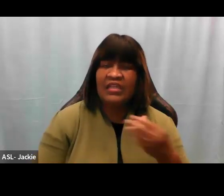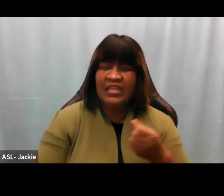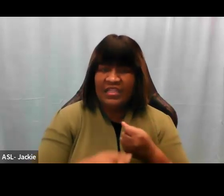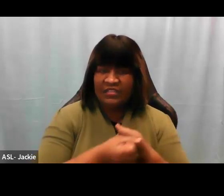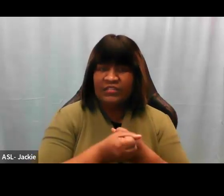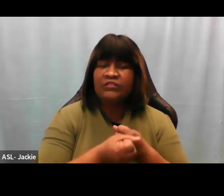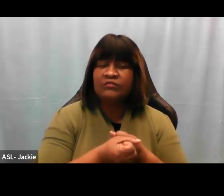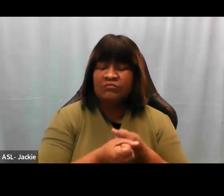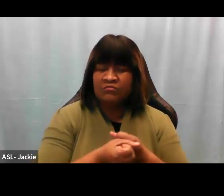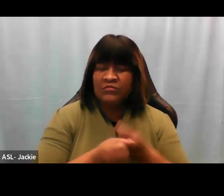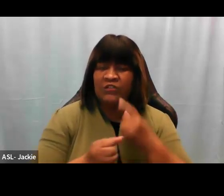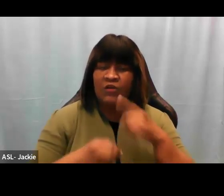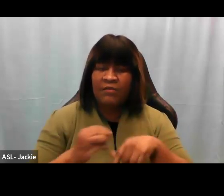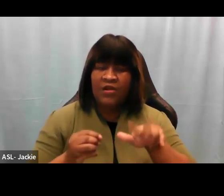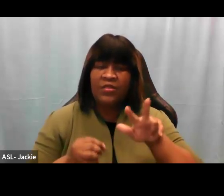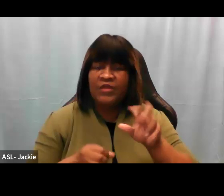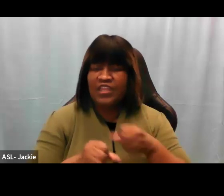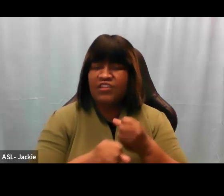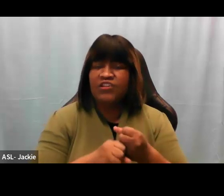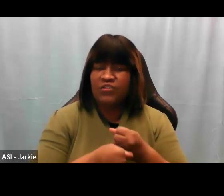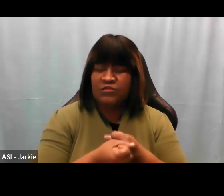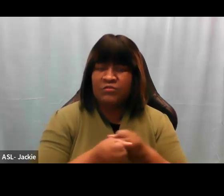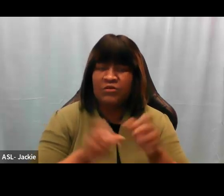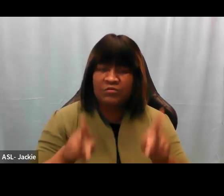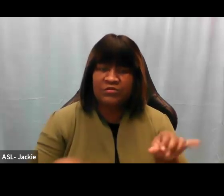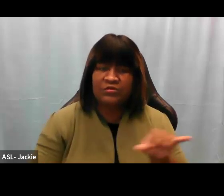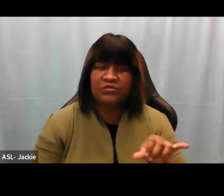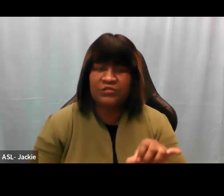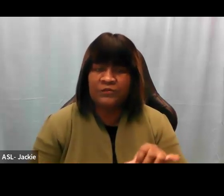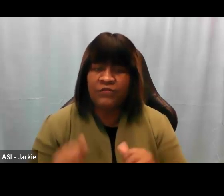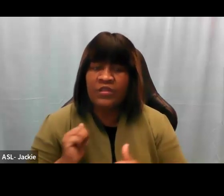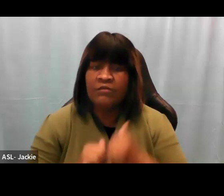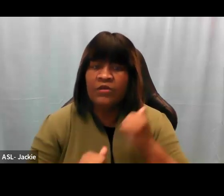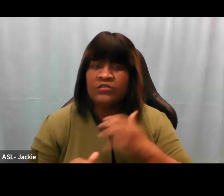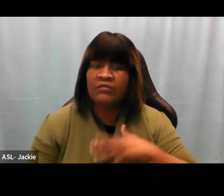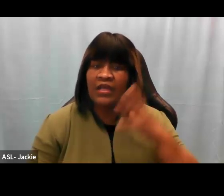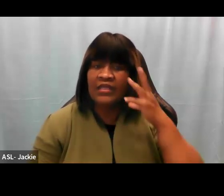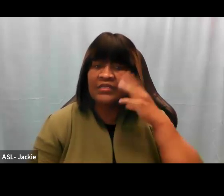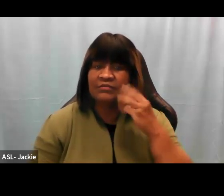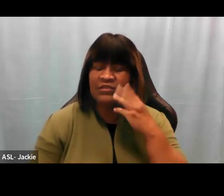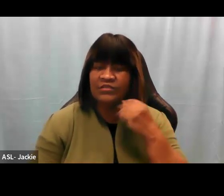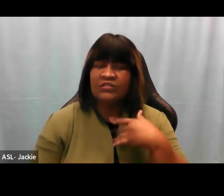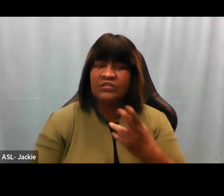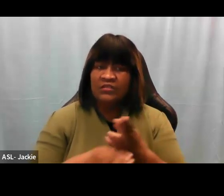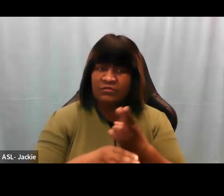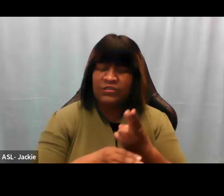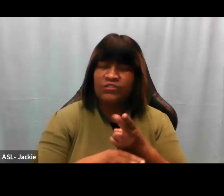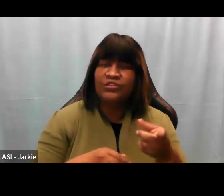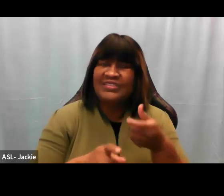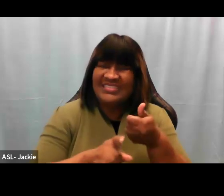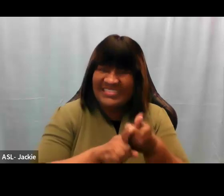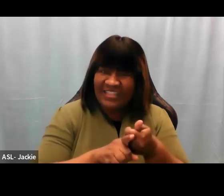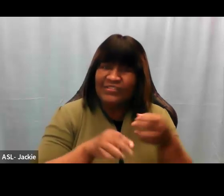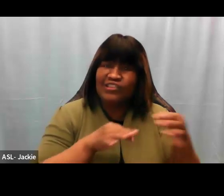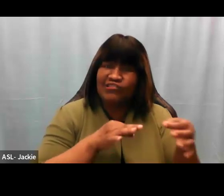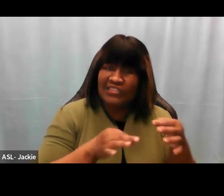in self-direction for about 3 years. But the bulk of my experience has been that I've been using self-direction